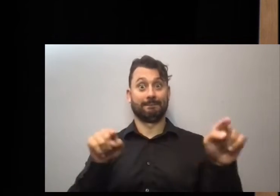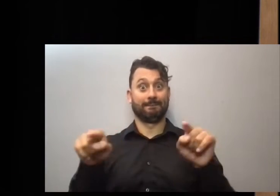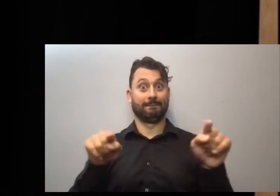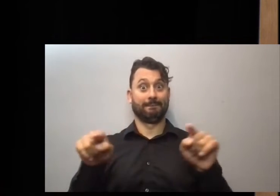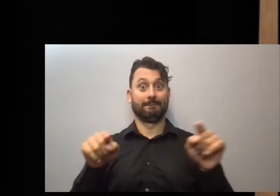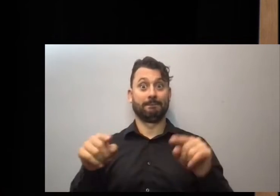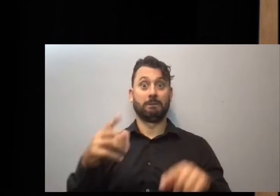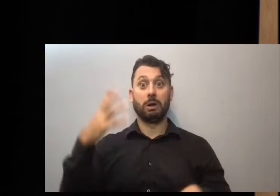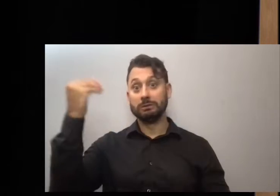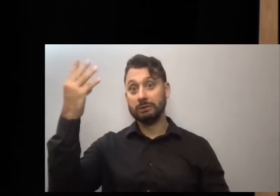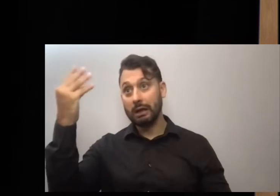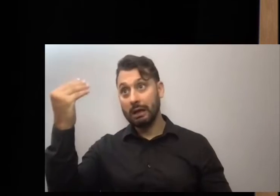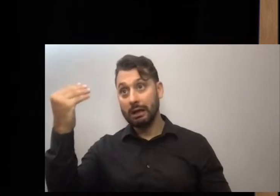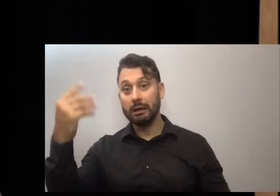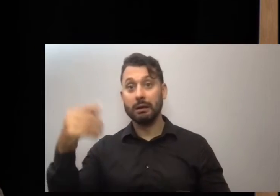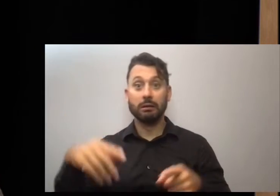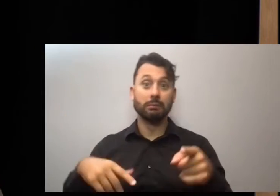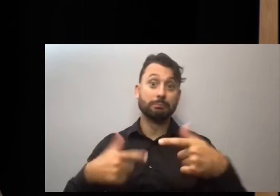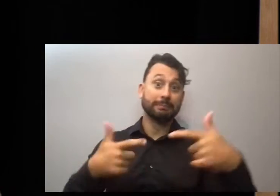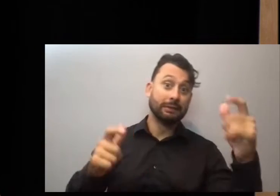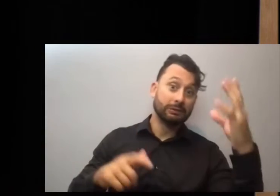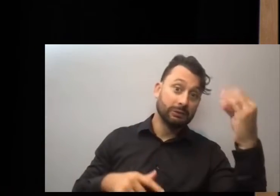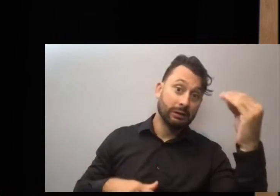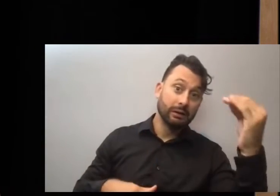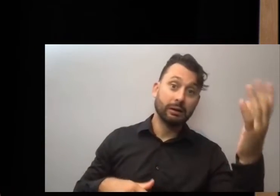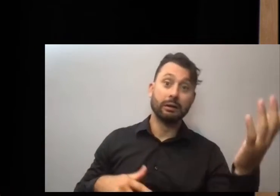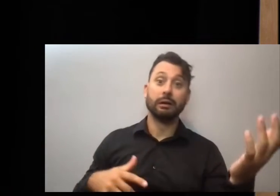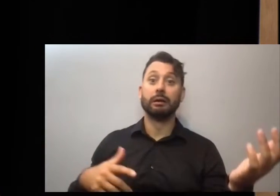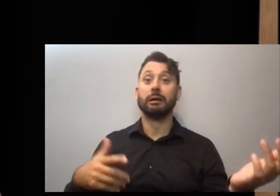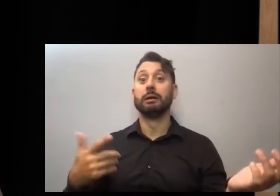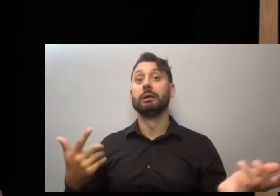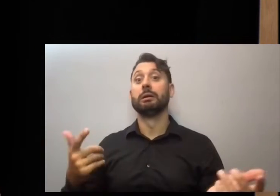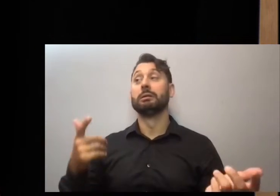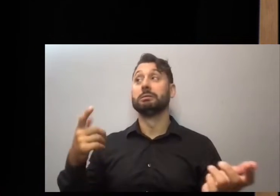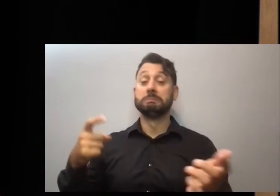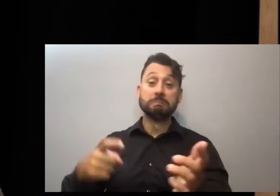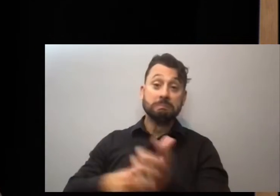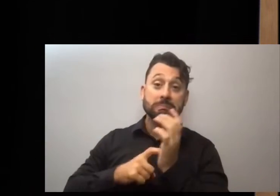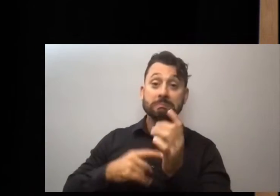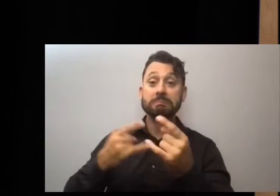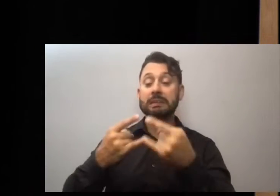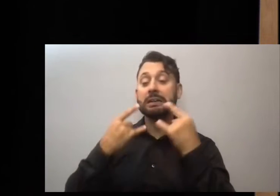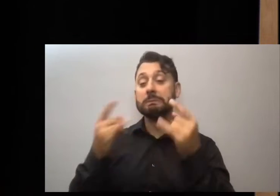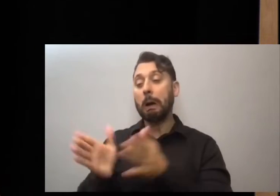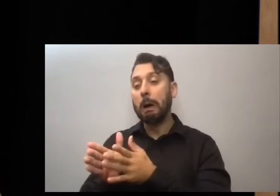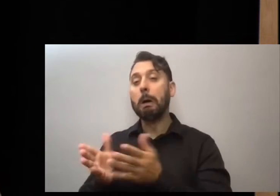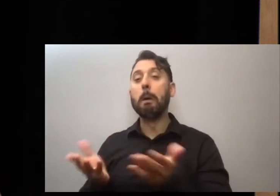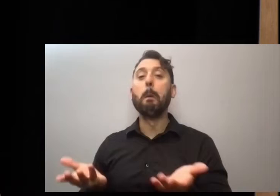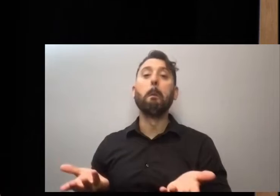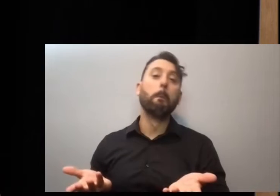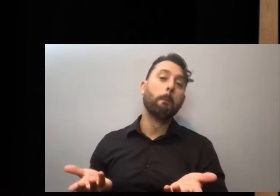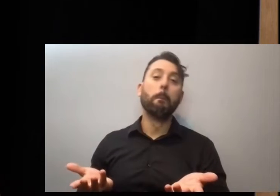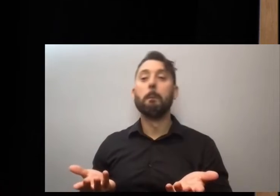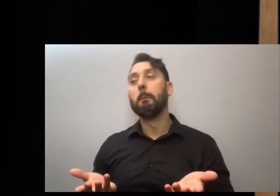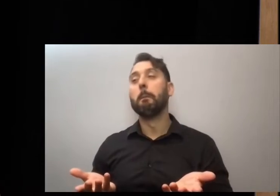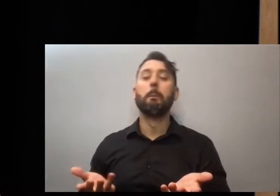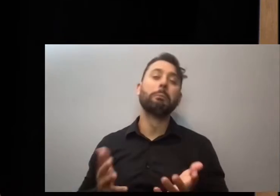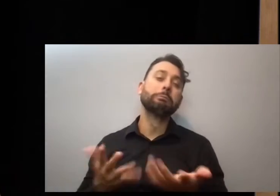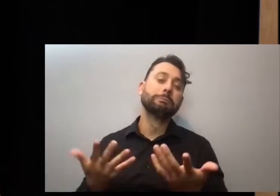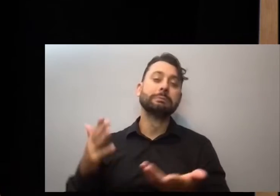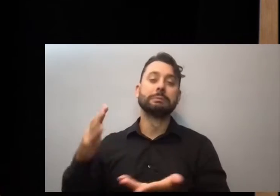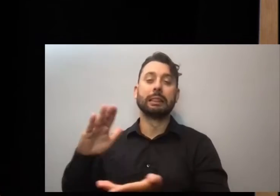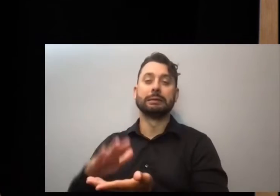from others, I would say you don't necessarily have to wear a mask. I mean, it's more about your comfort at that time. If you feel